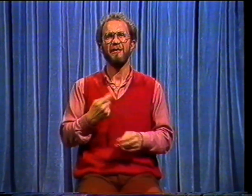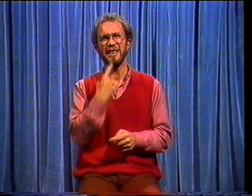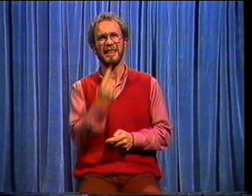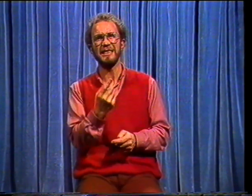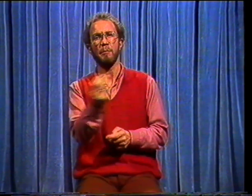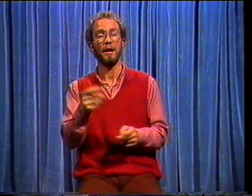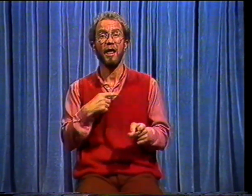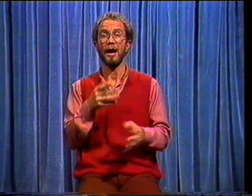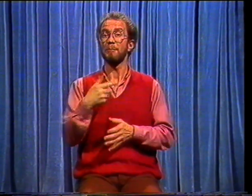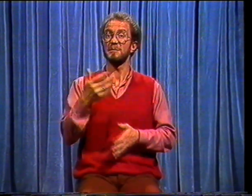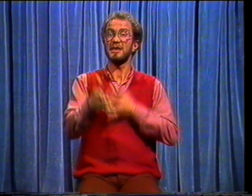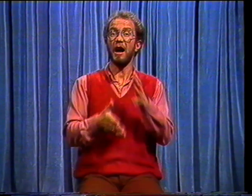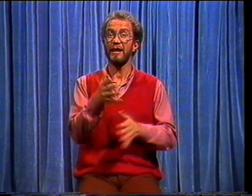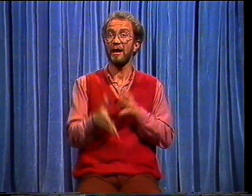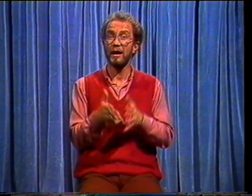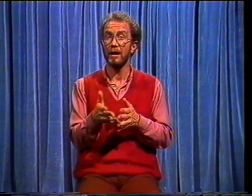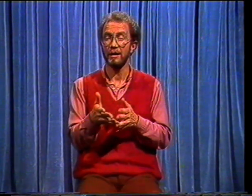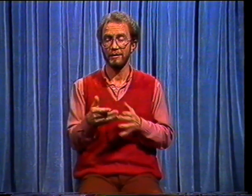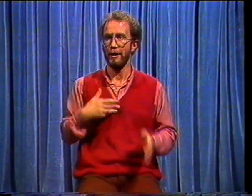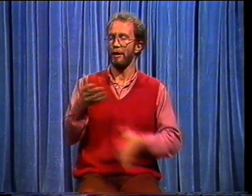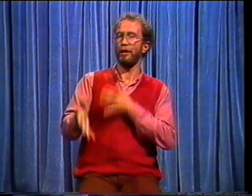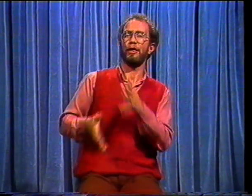So if I say something like, I'm signing,